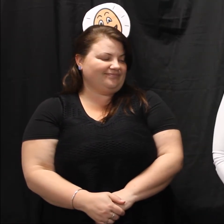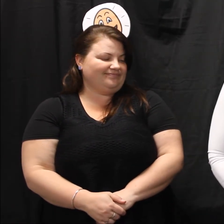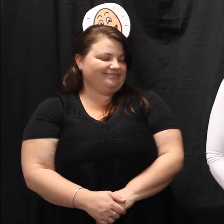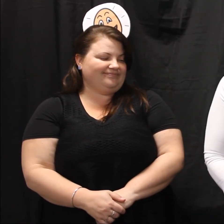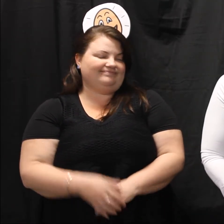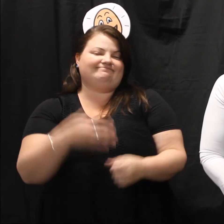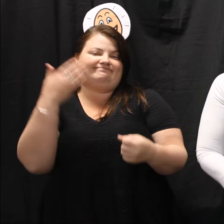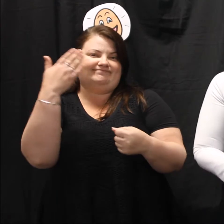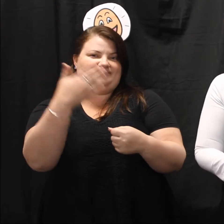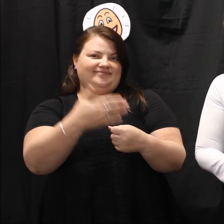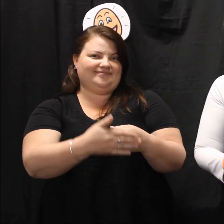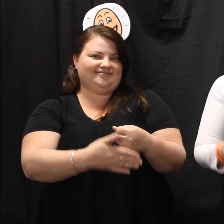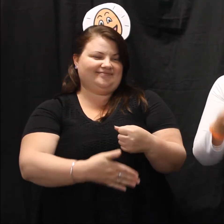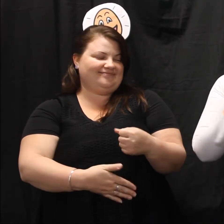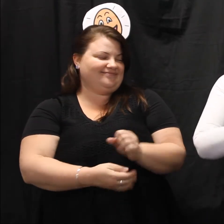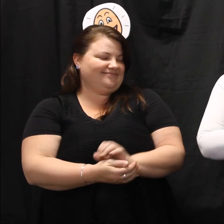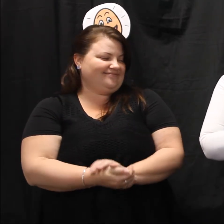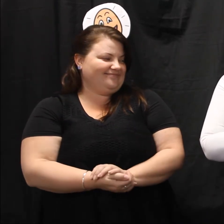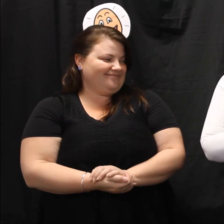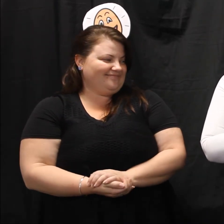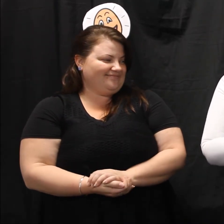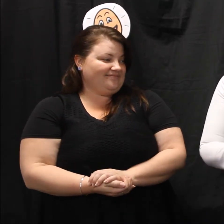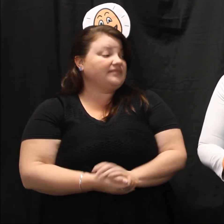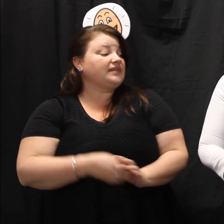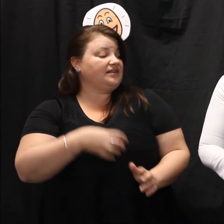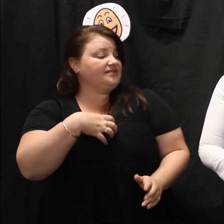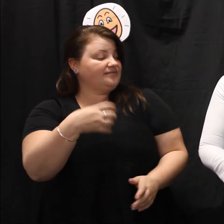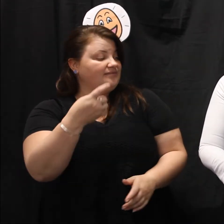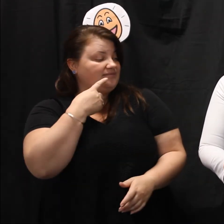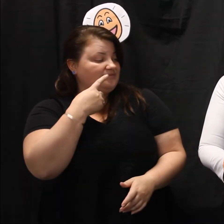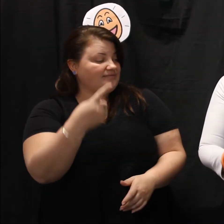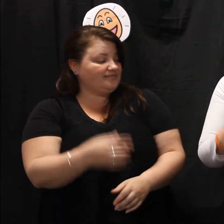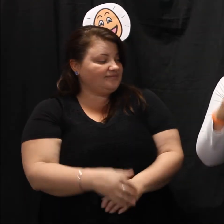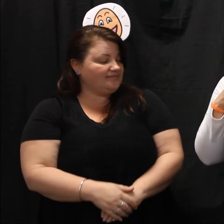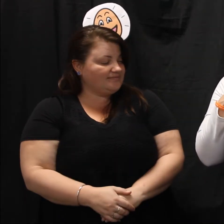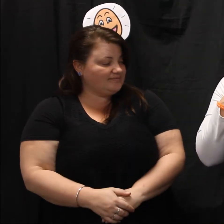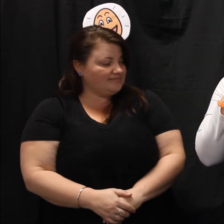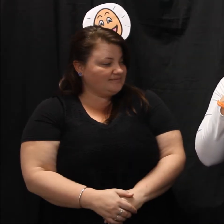The end. I've got more to say.